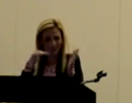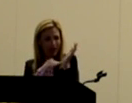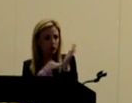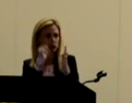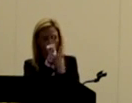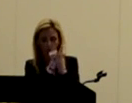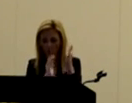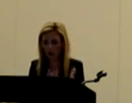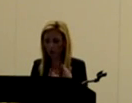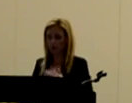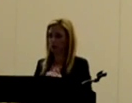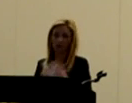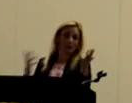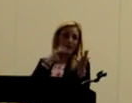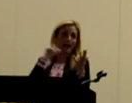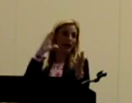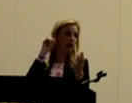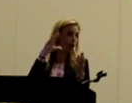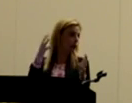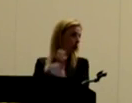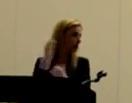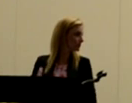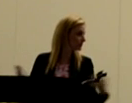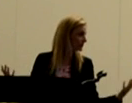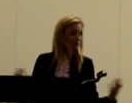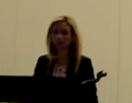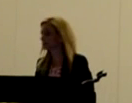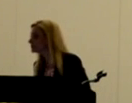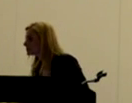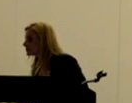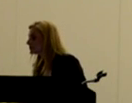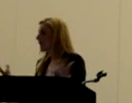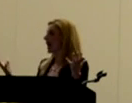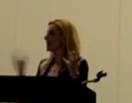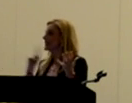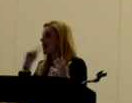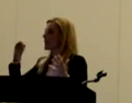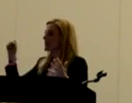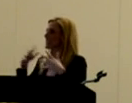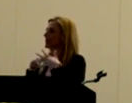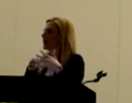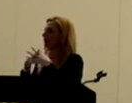we wouldn't have successful deaf doctors or lawyers. There's even a deaf Oscar winner, and deaf